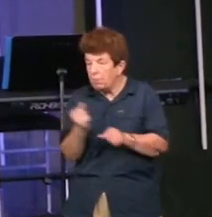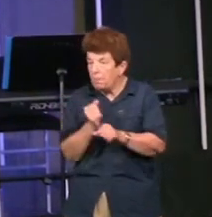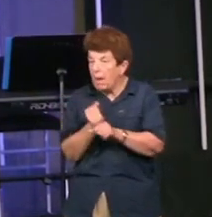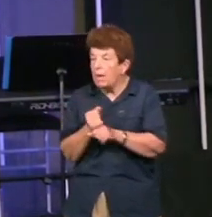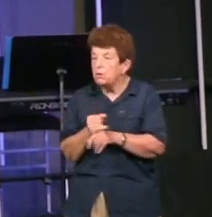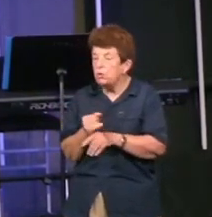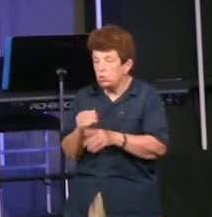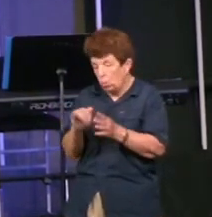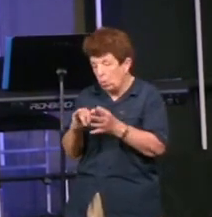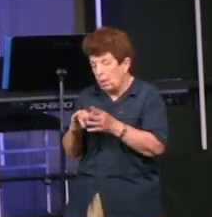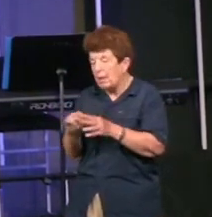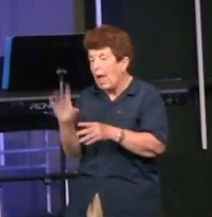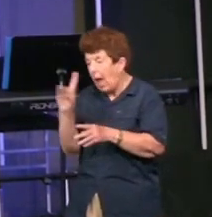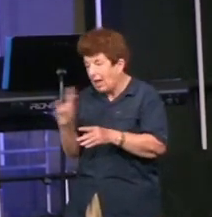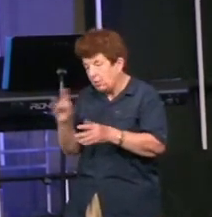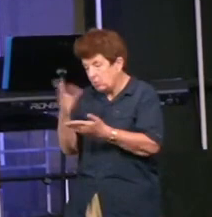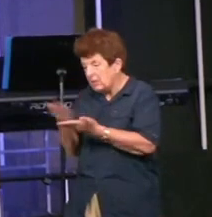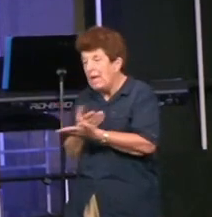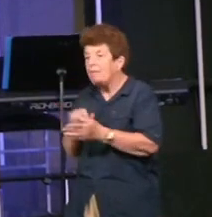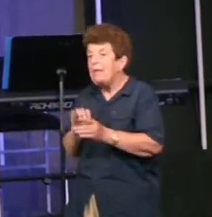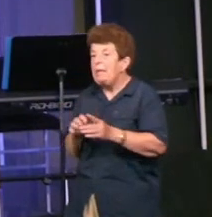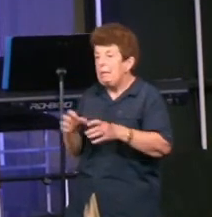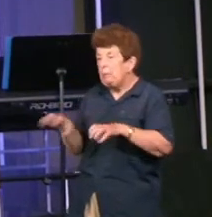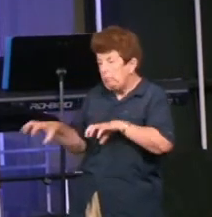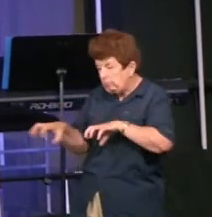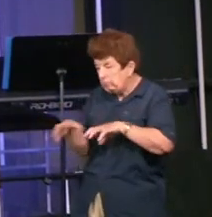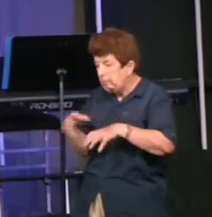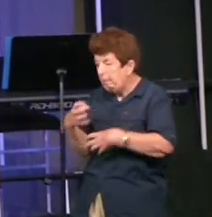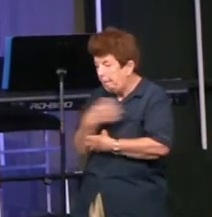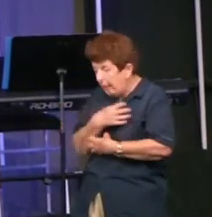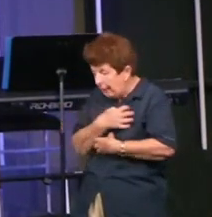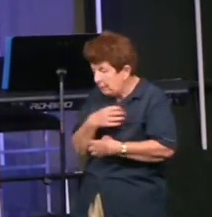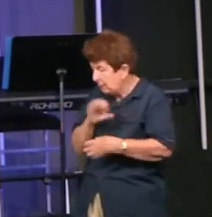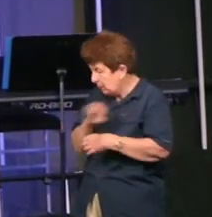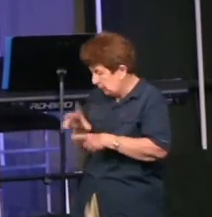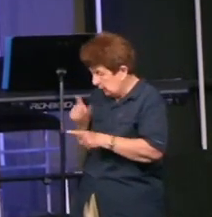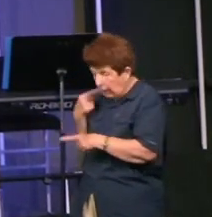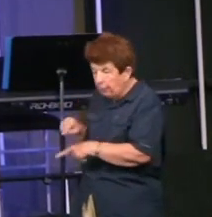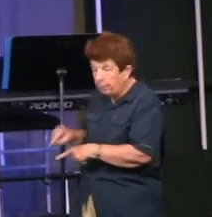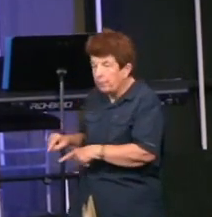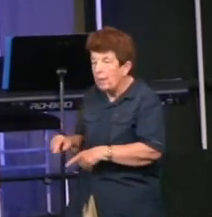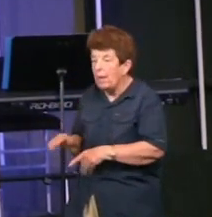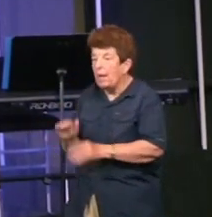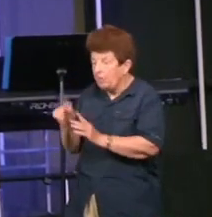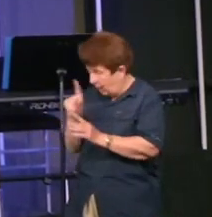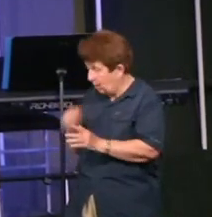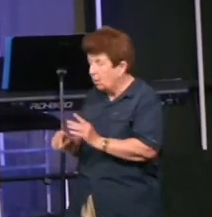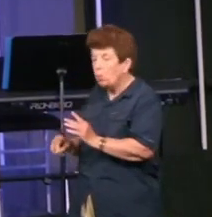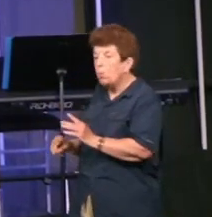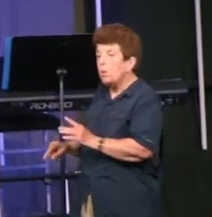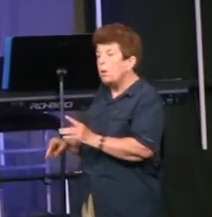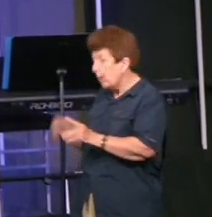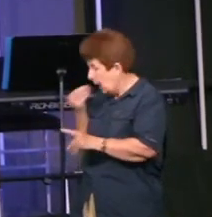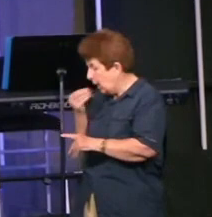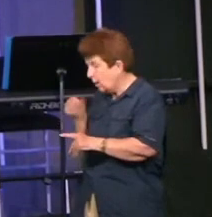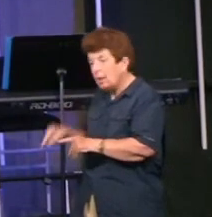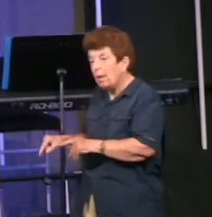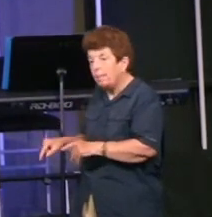stayed safe, that the bears didn't get it, and that eventually they would be able to eat